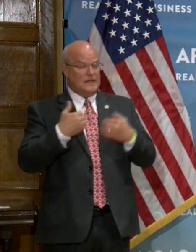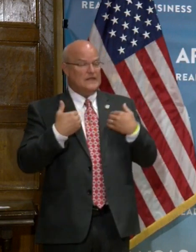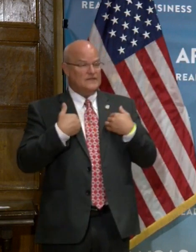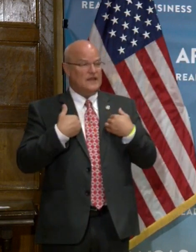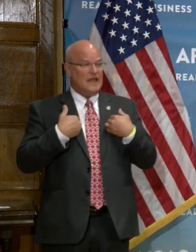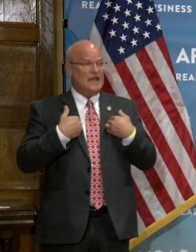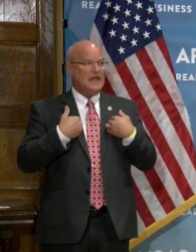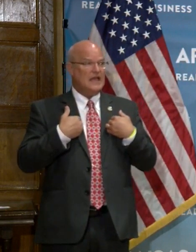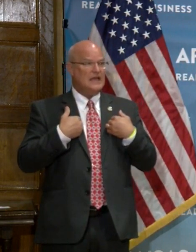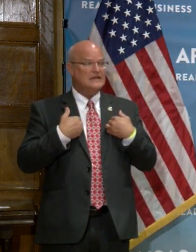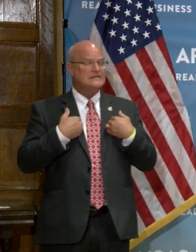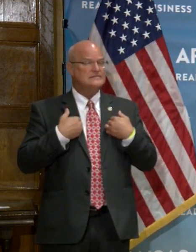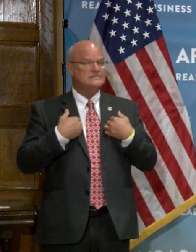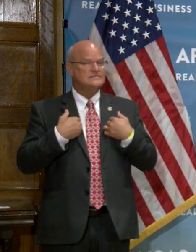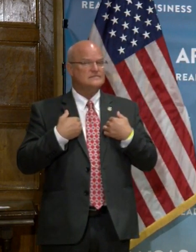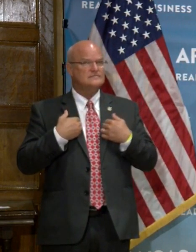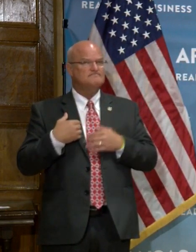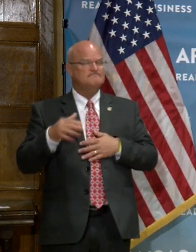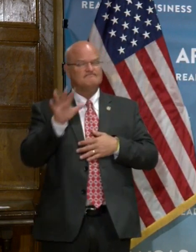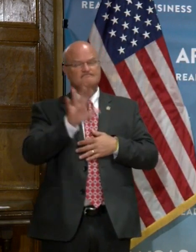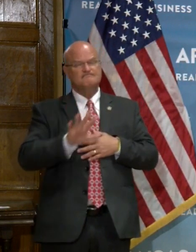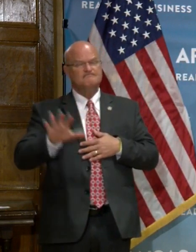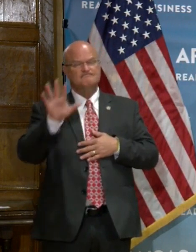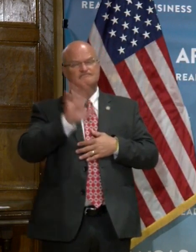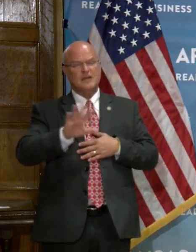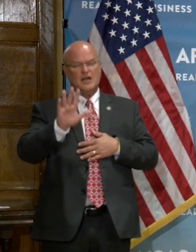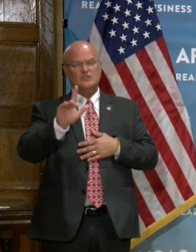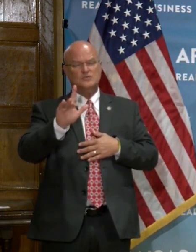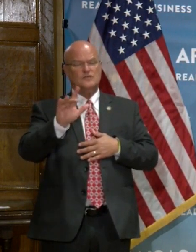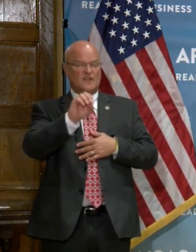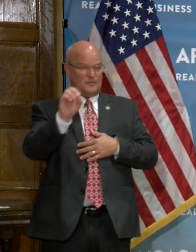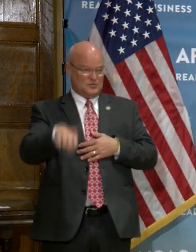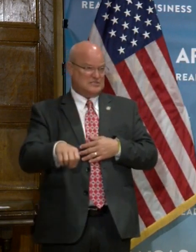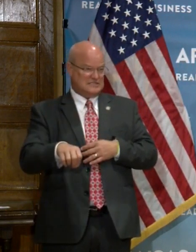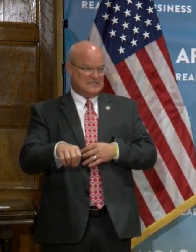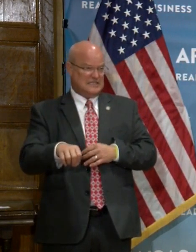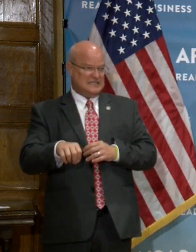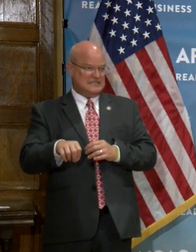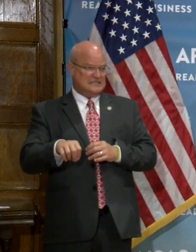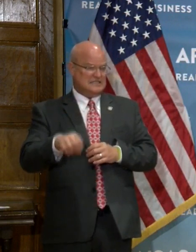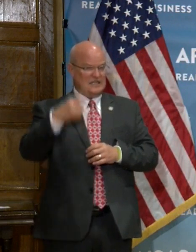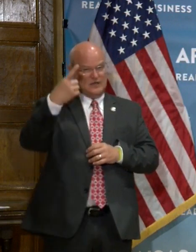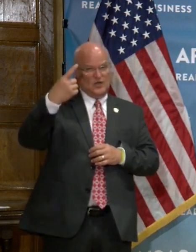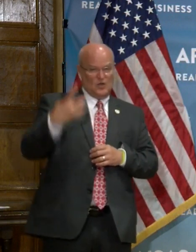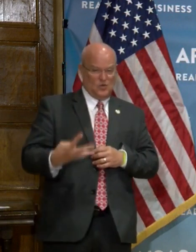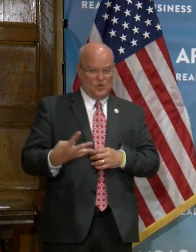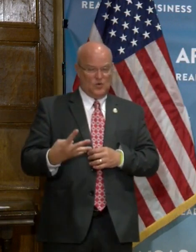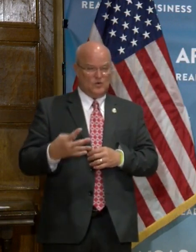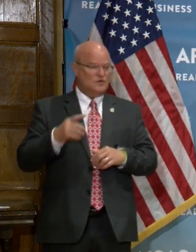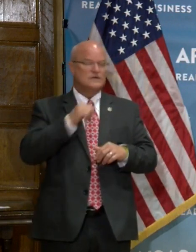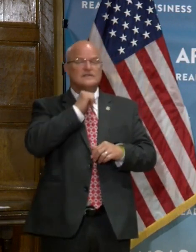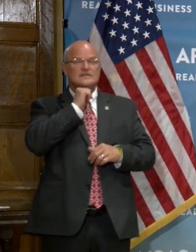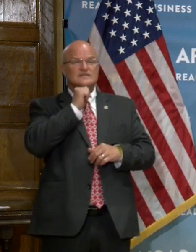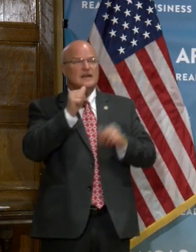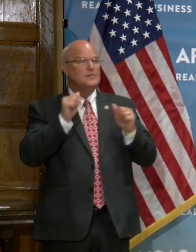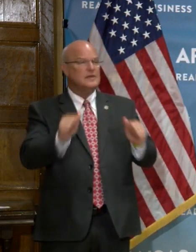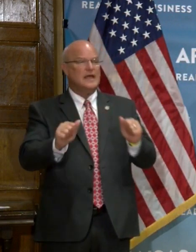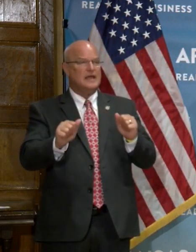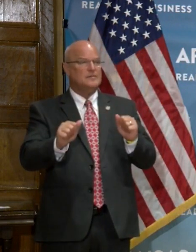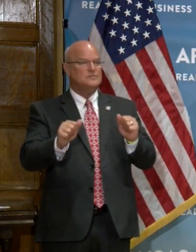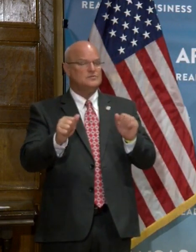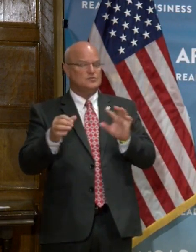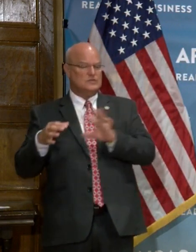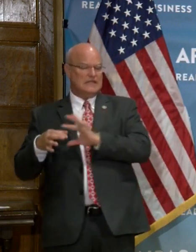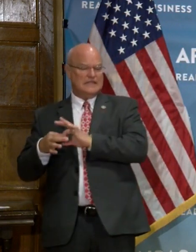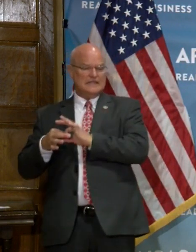had, it's running around 25%, about a quarter of those we've not been able to